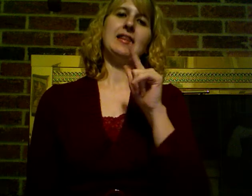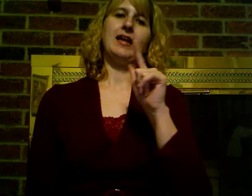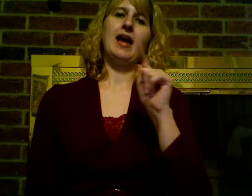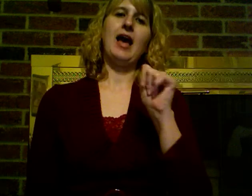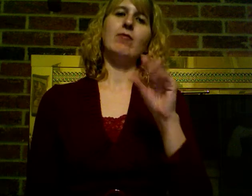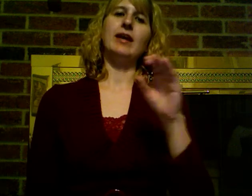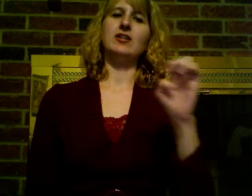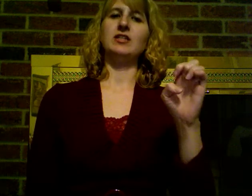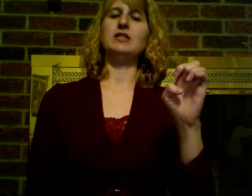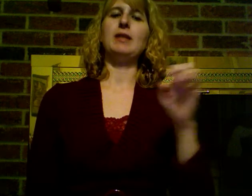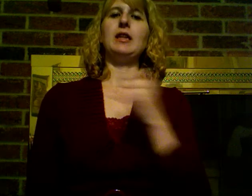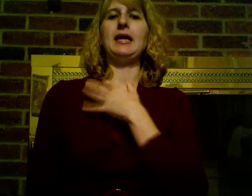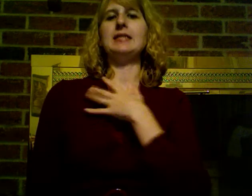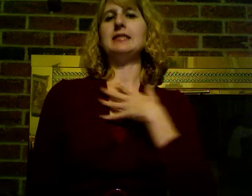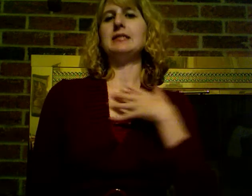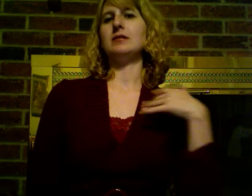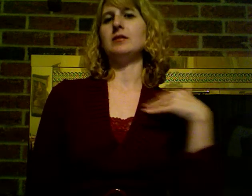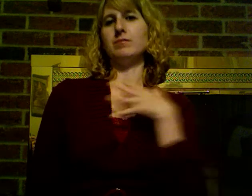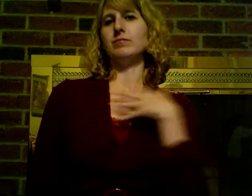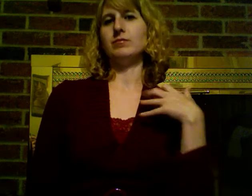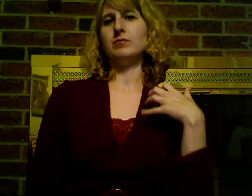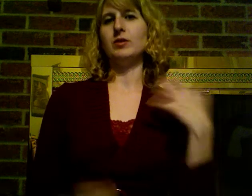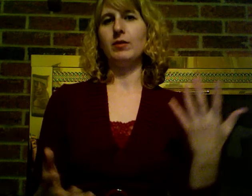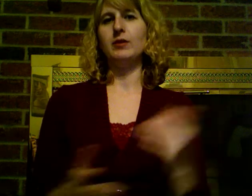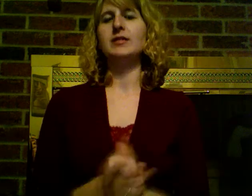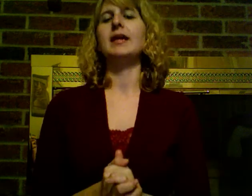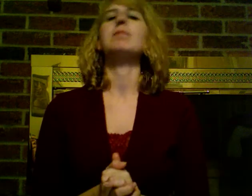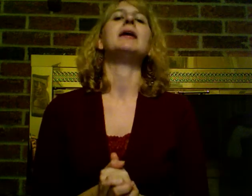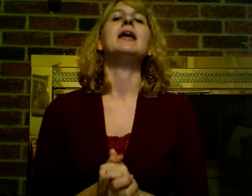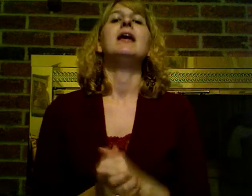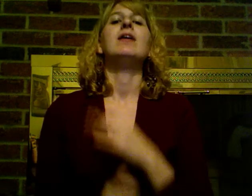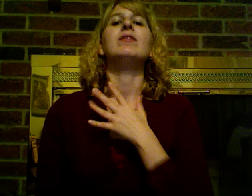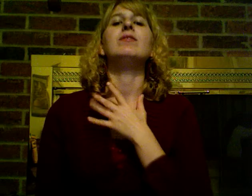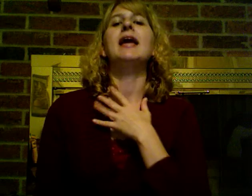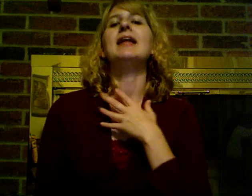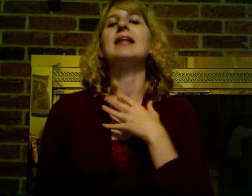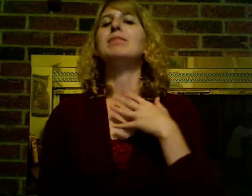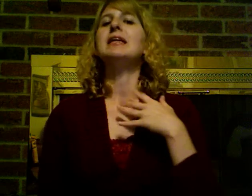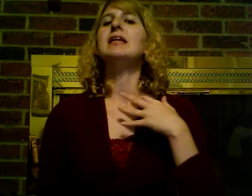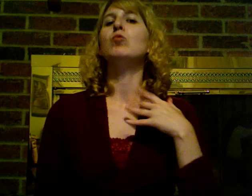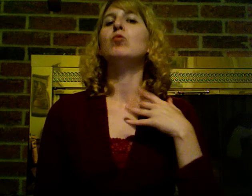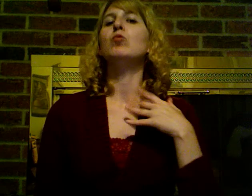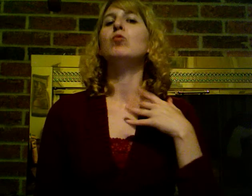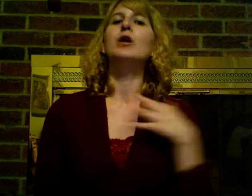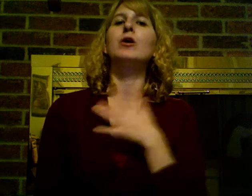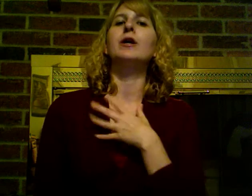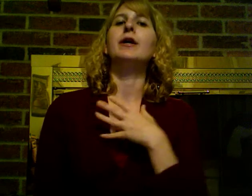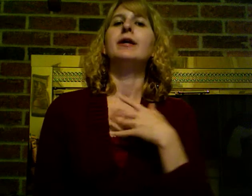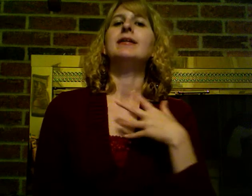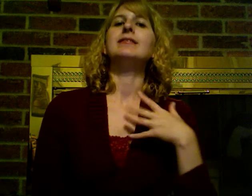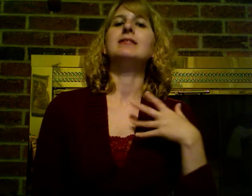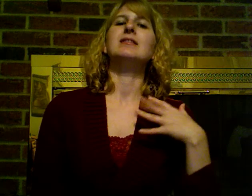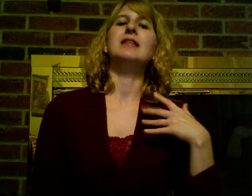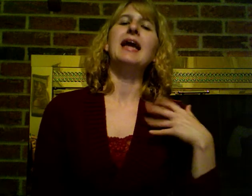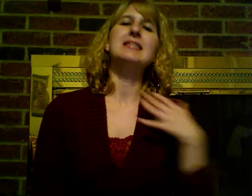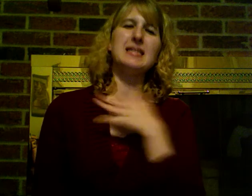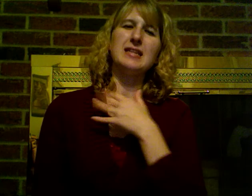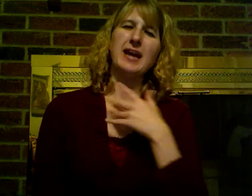then I would actually spell lace so they would understand it. But if it had like beaded work or lace, that's the idea